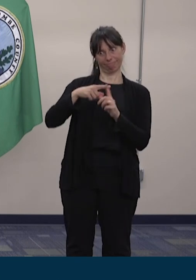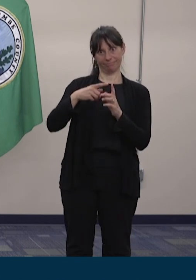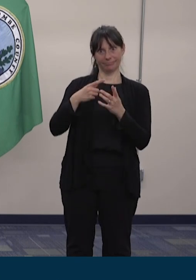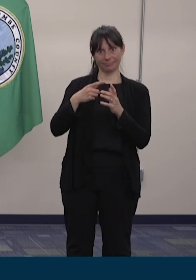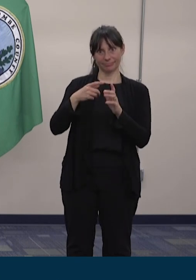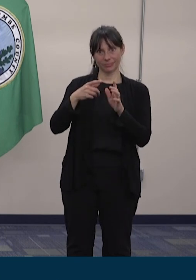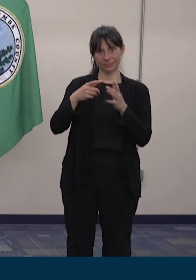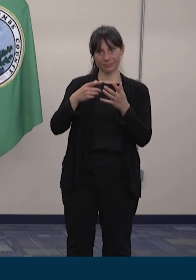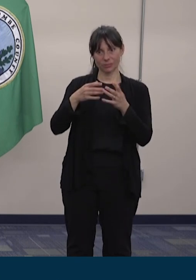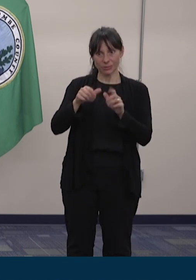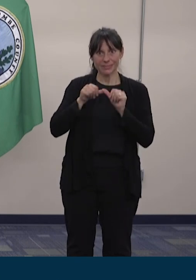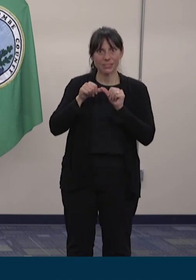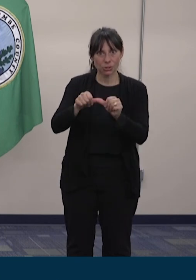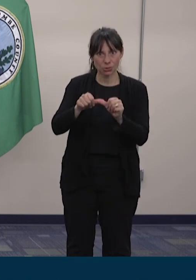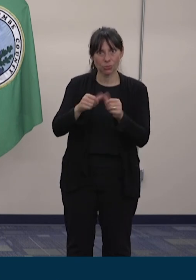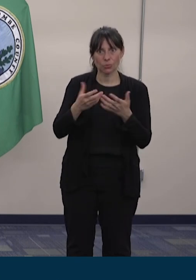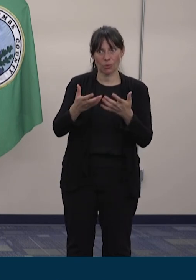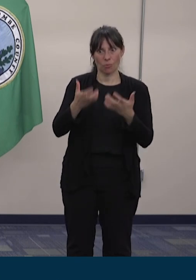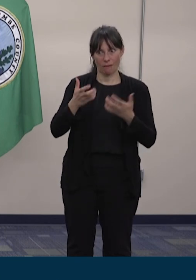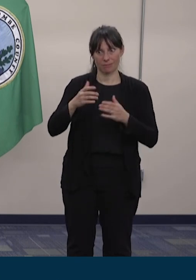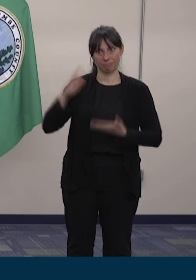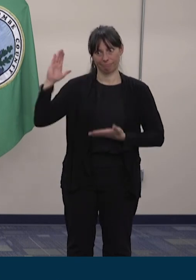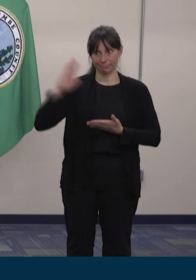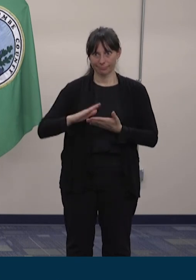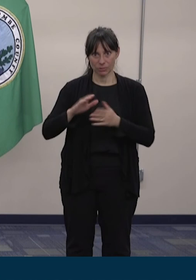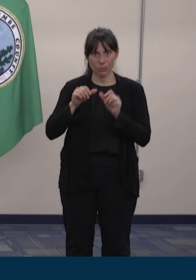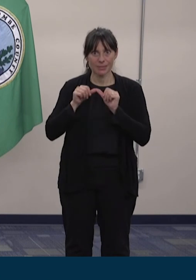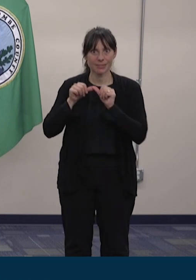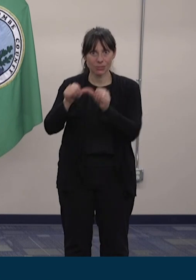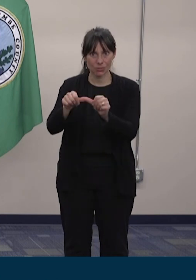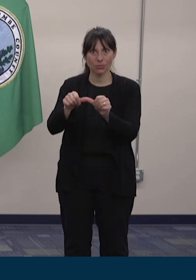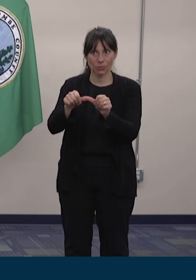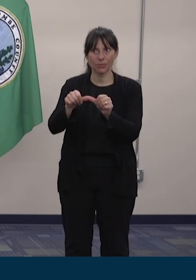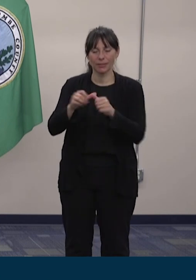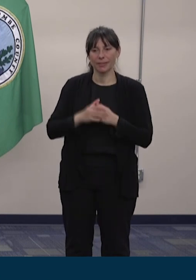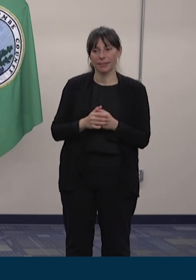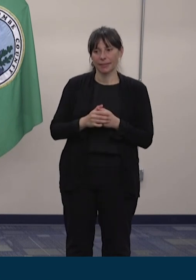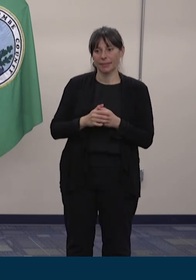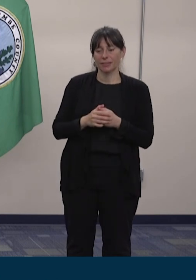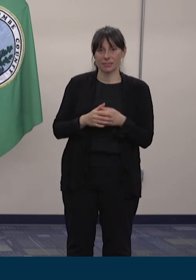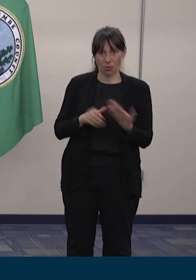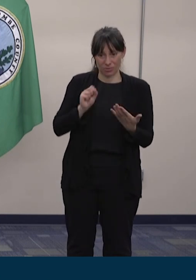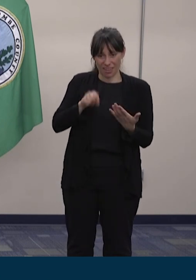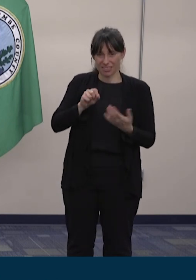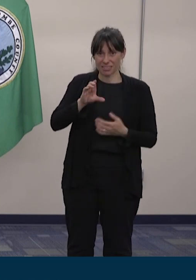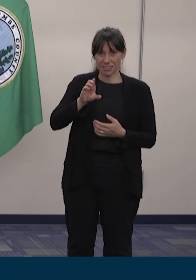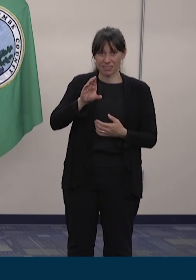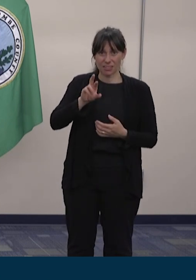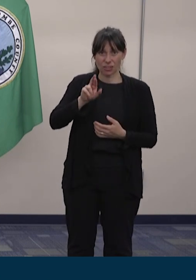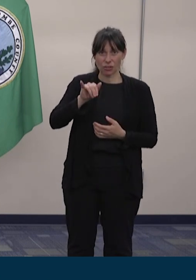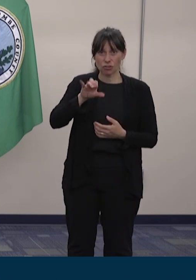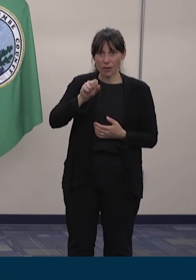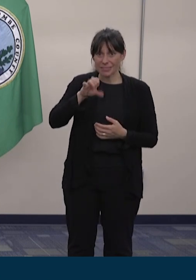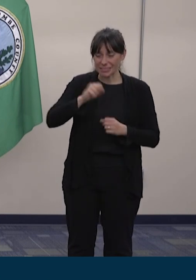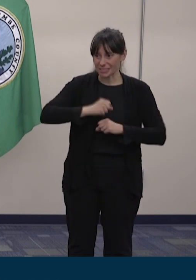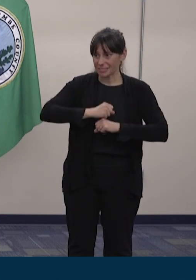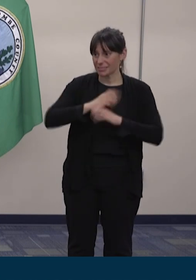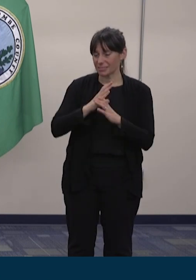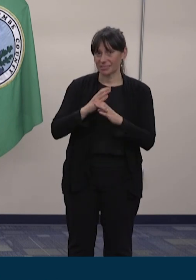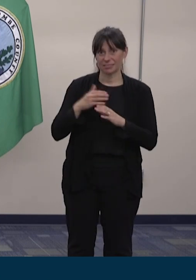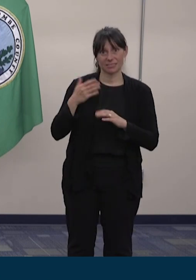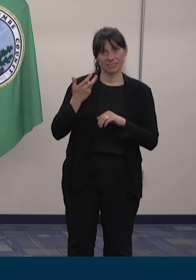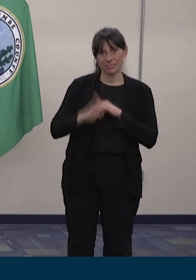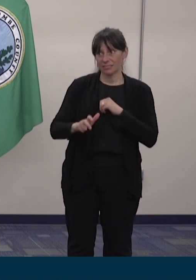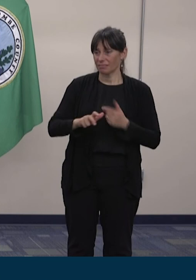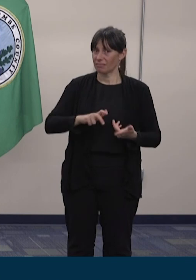continúen y que no response se to this public pierdan. health La respuesta crisis, pública our de community esta has come crisis together sanitaria, in nuestra unprecedented comunidad and innovative se ha ways. juntado